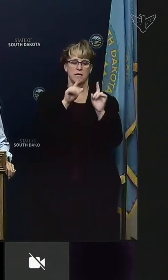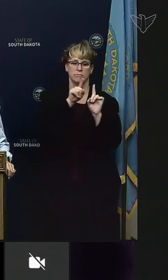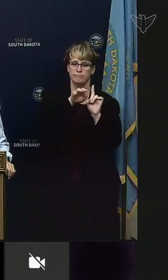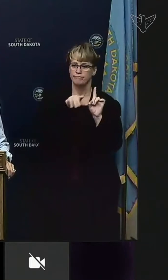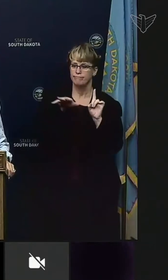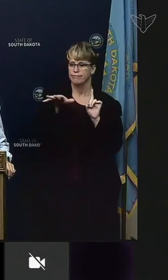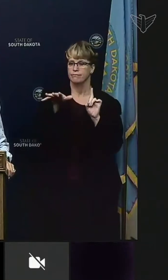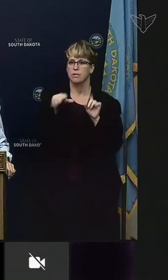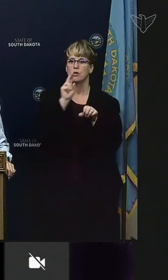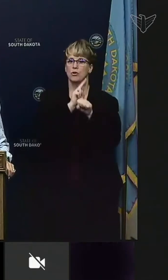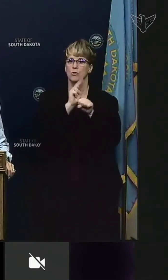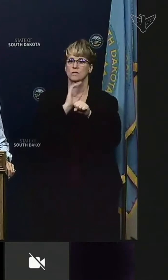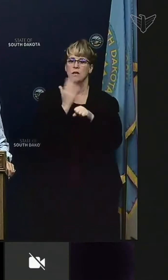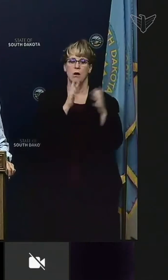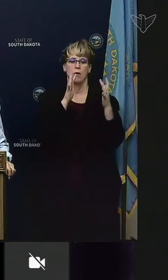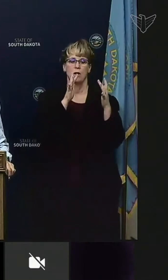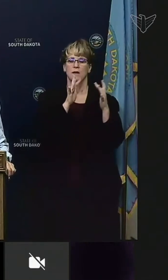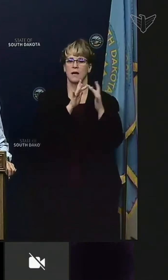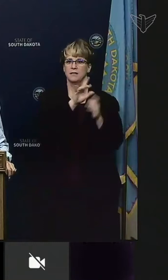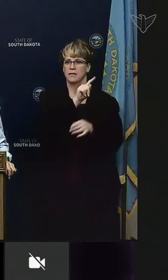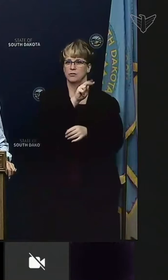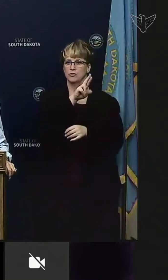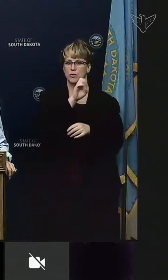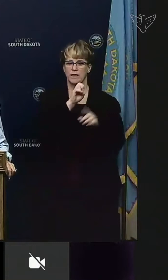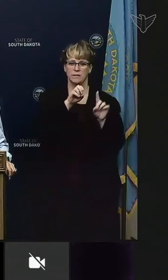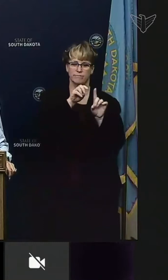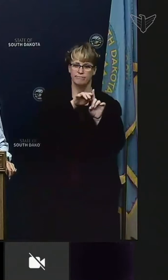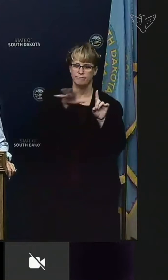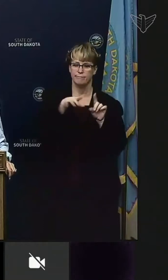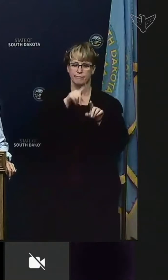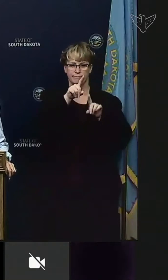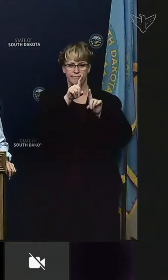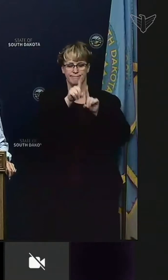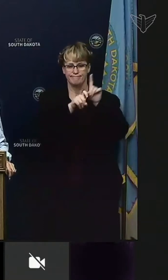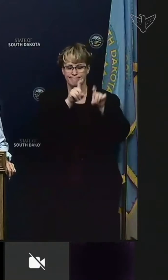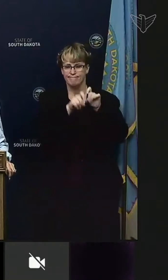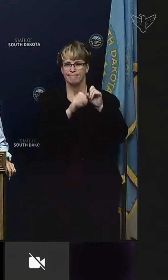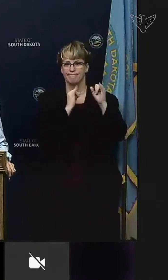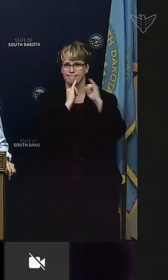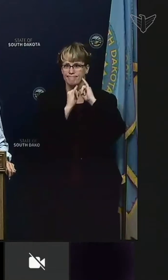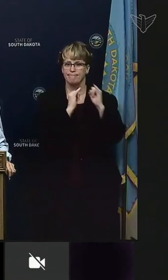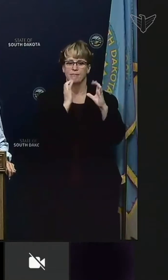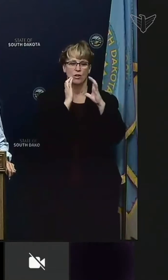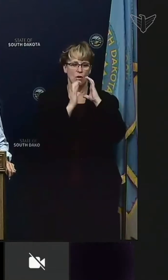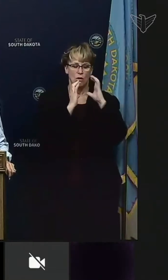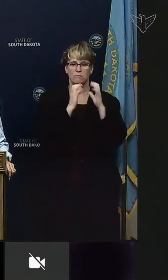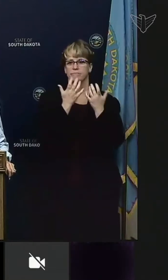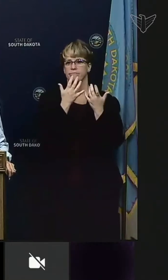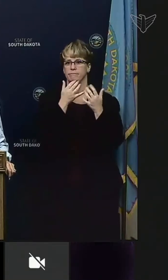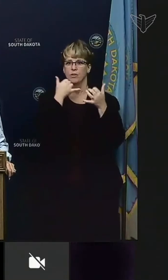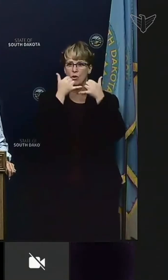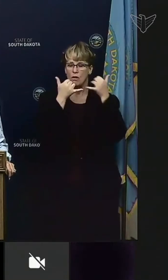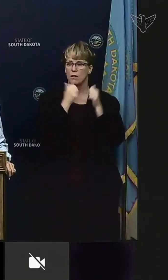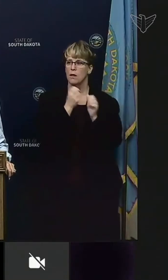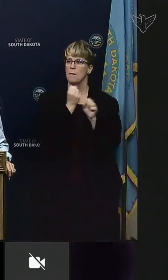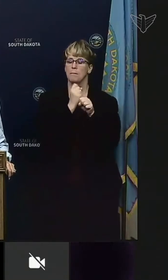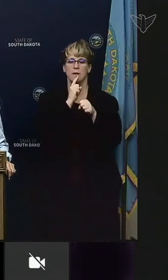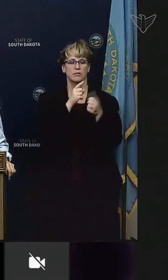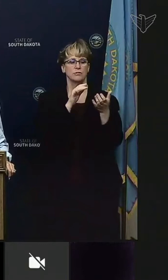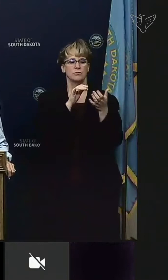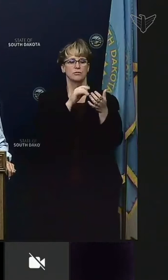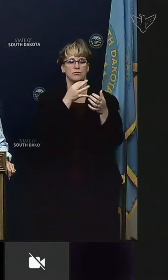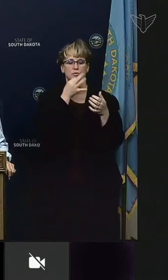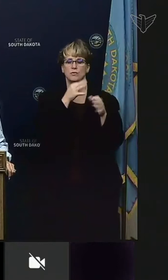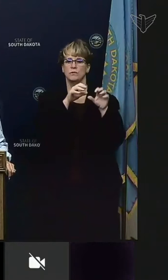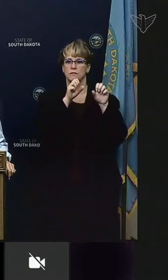with. And we are using our contact tracing mechanisms and methods to make sure that we're communicating with them and as soon as possible and